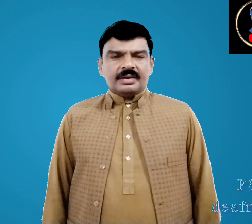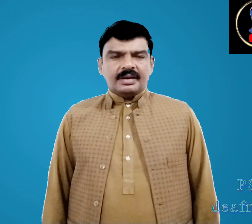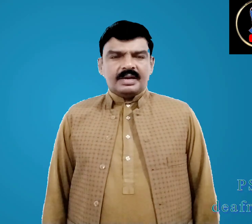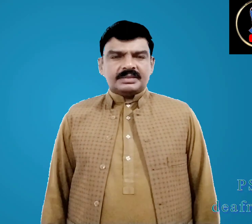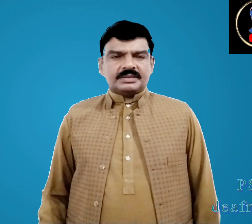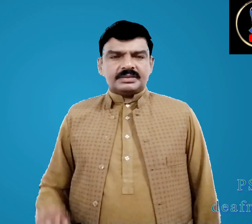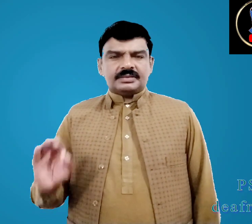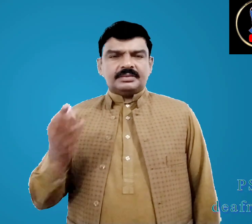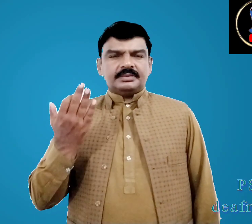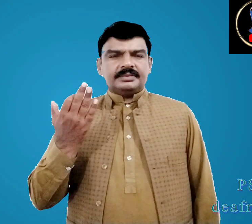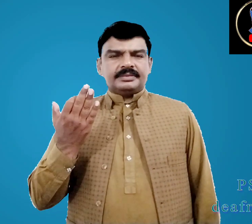cause,